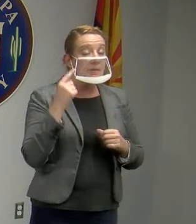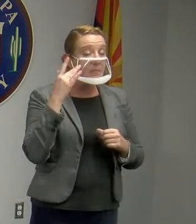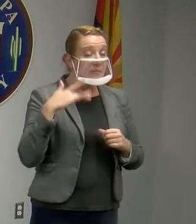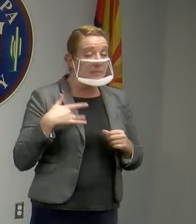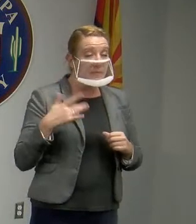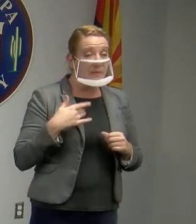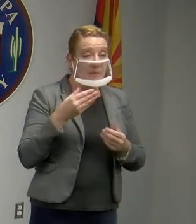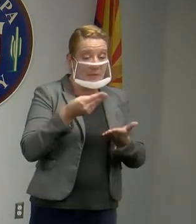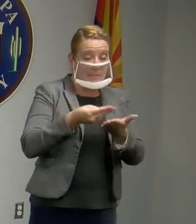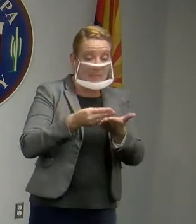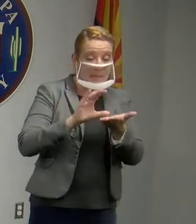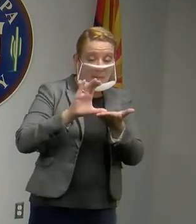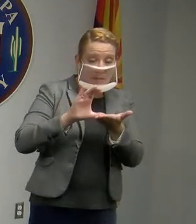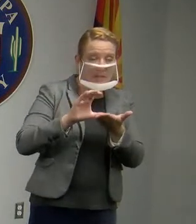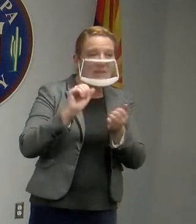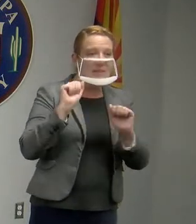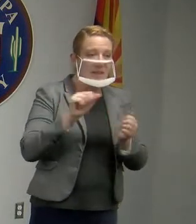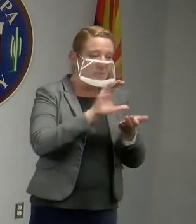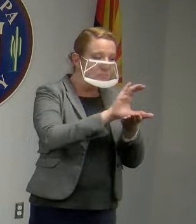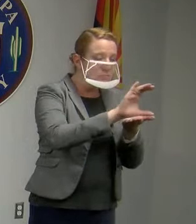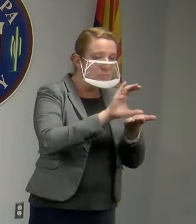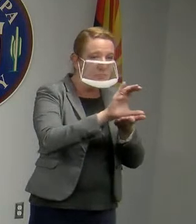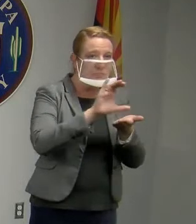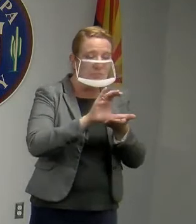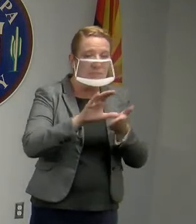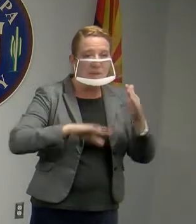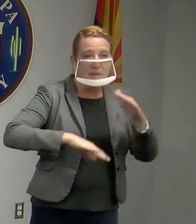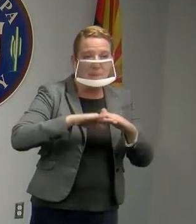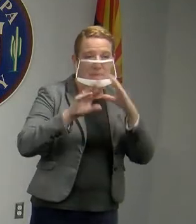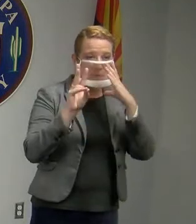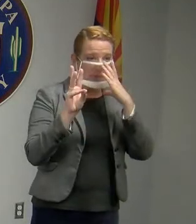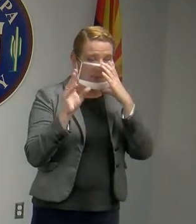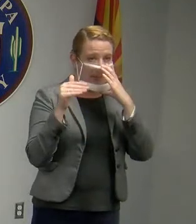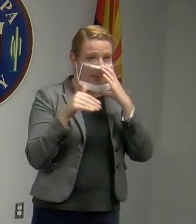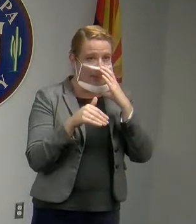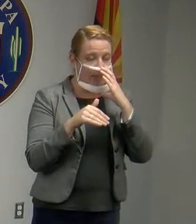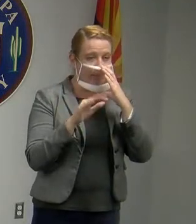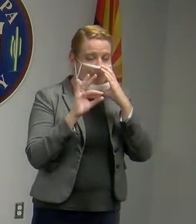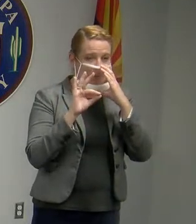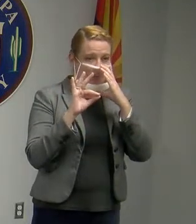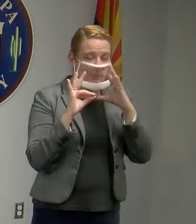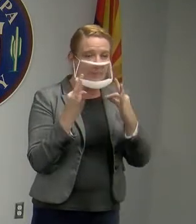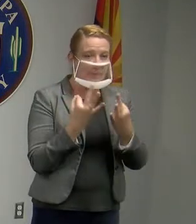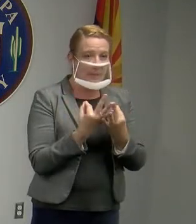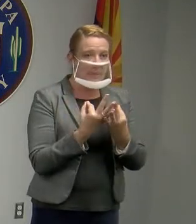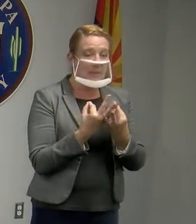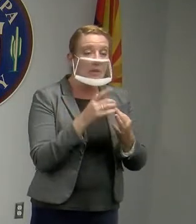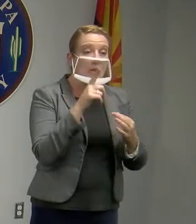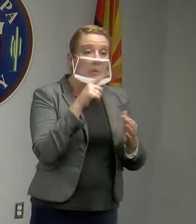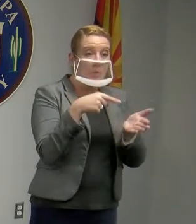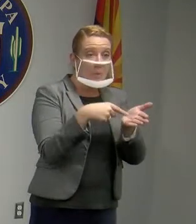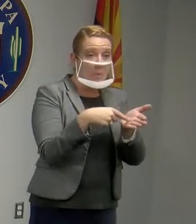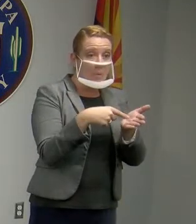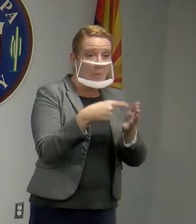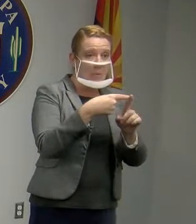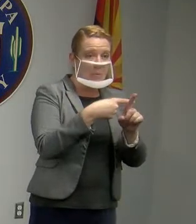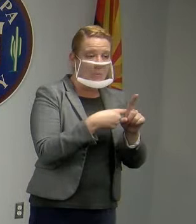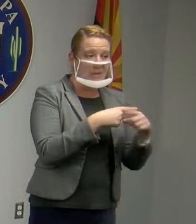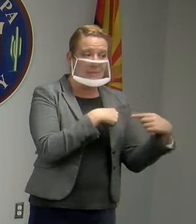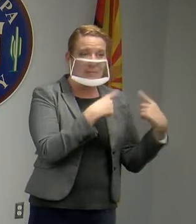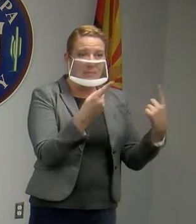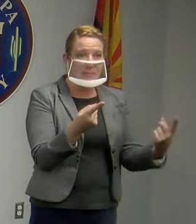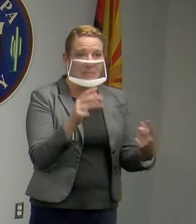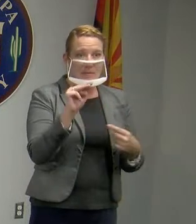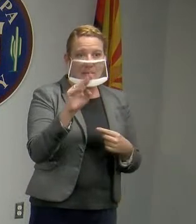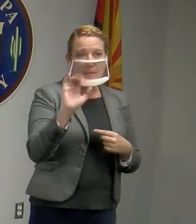6,000 families who have rental obligations between March and December. That, of course, depending on the rate at which we expend the funds. So